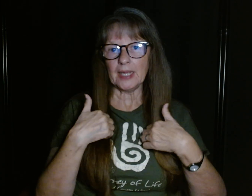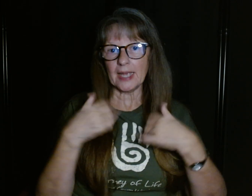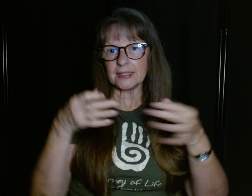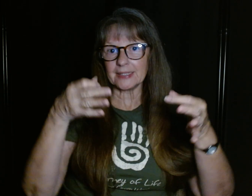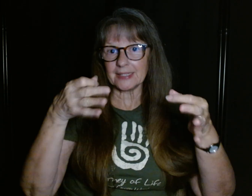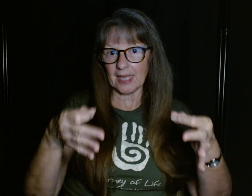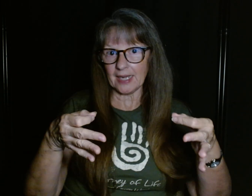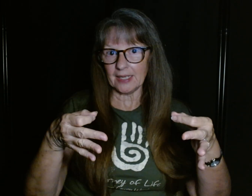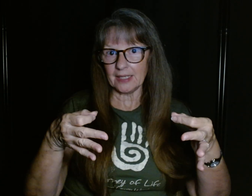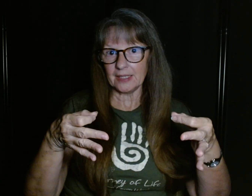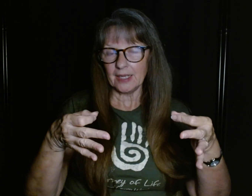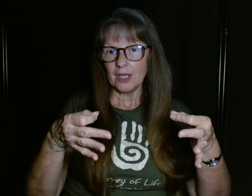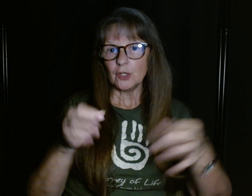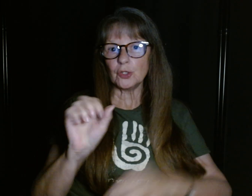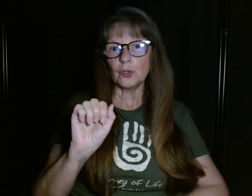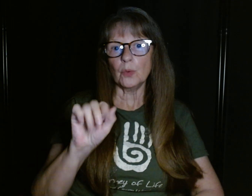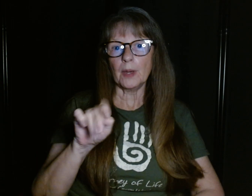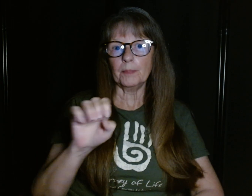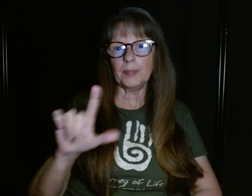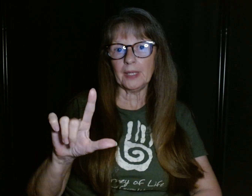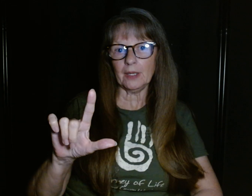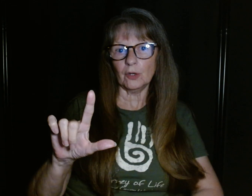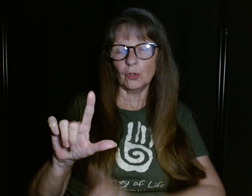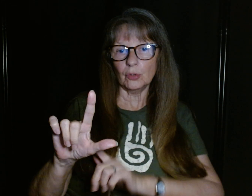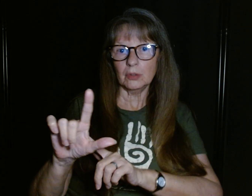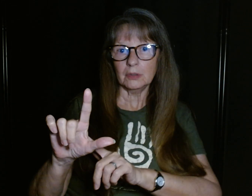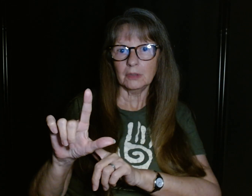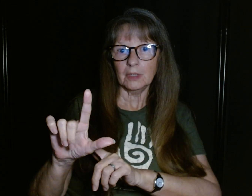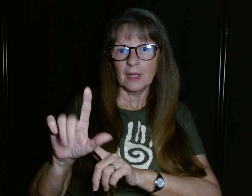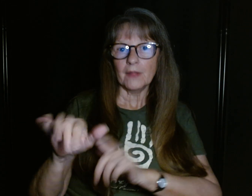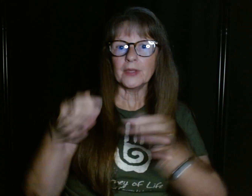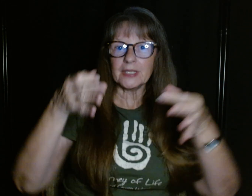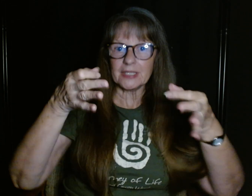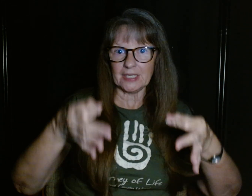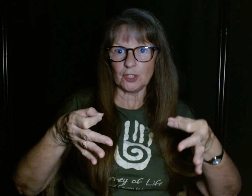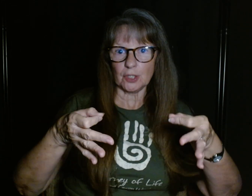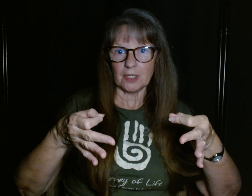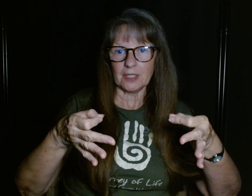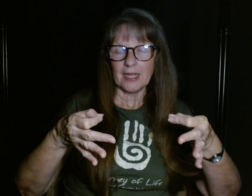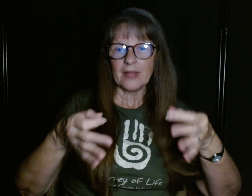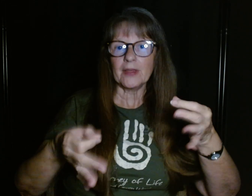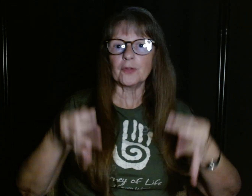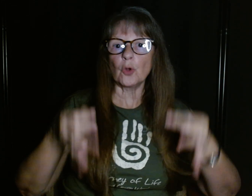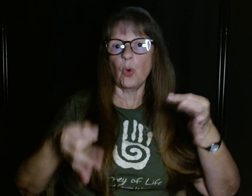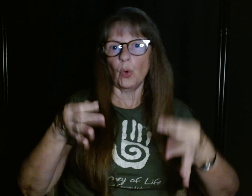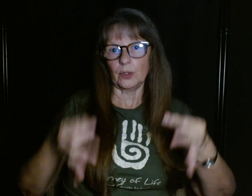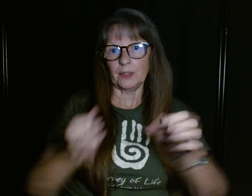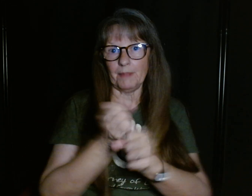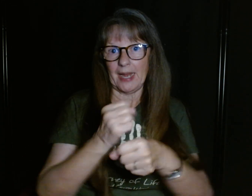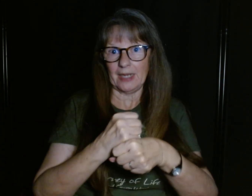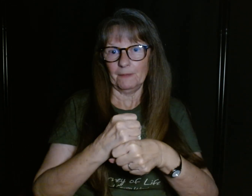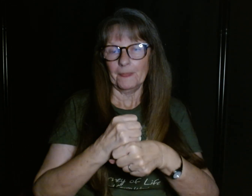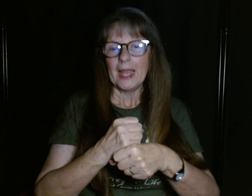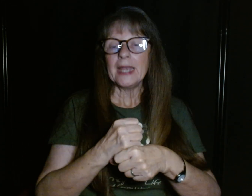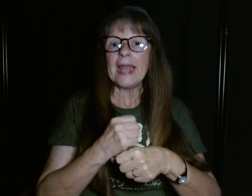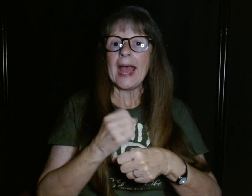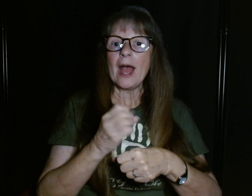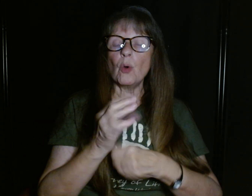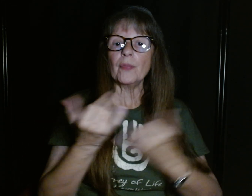has decided to appeal the decision that the court made. Now, there